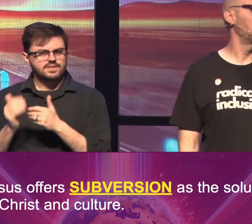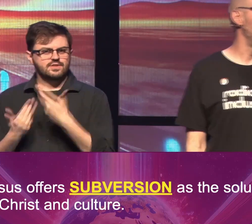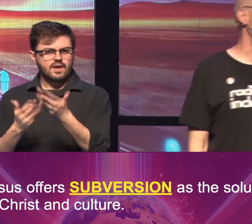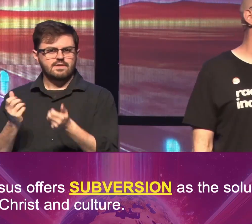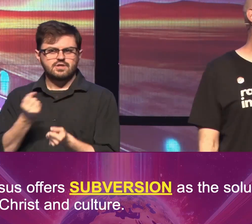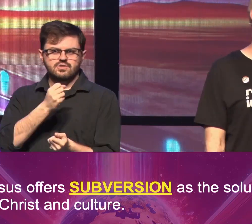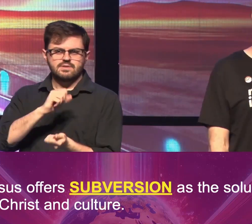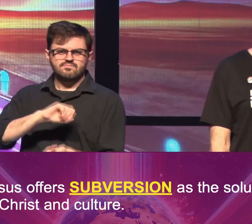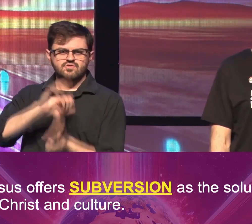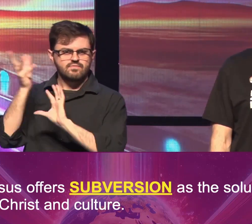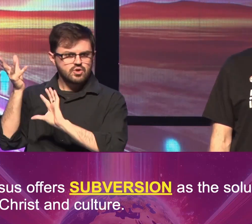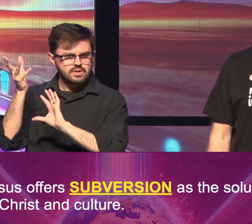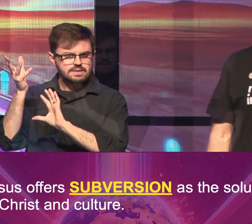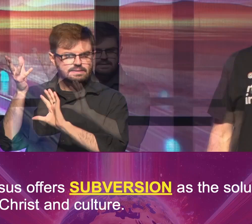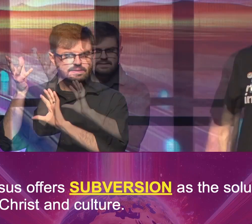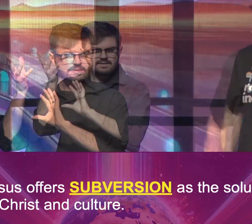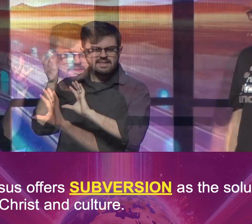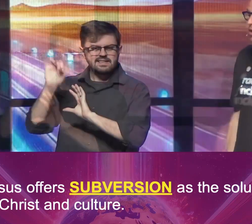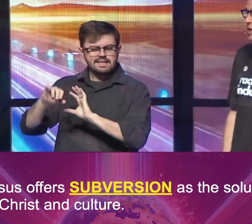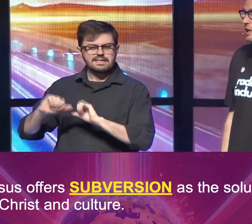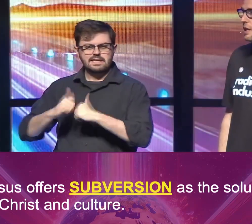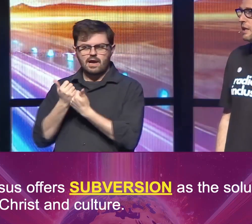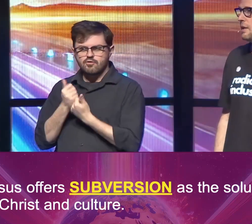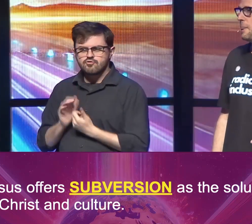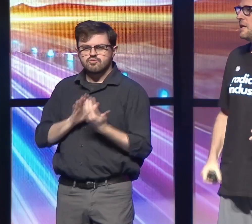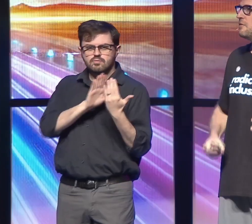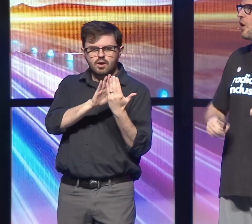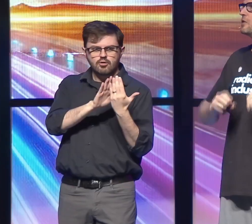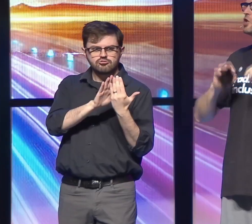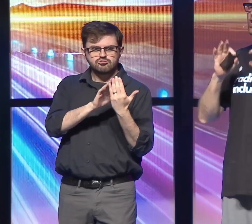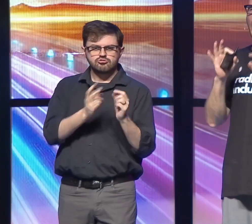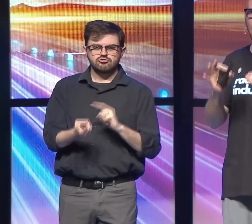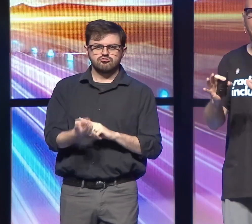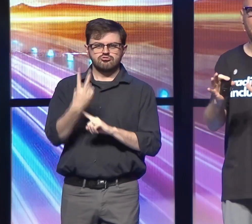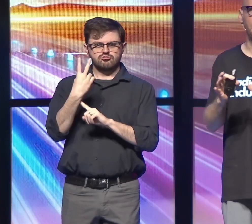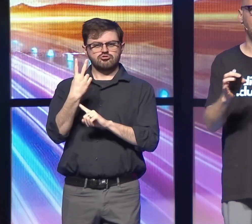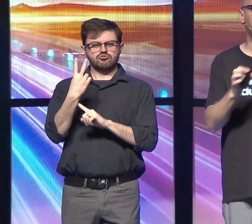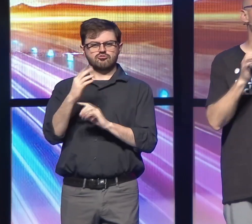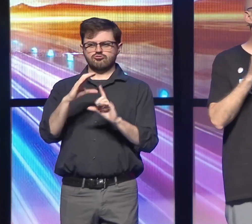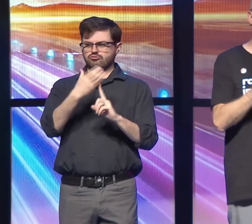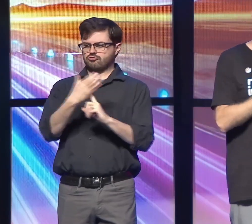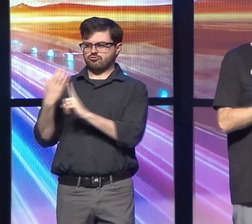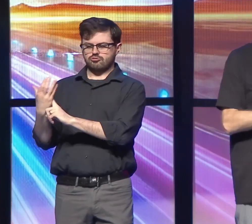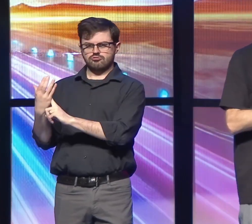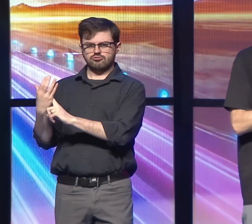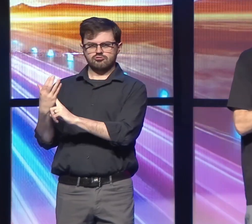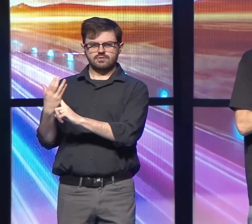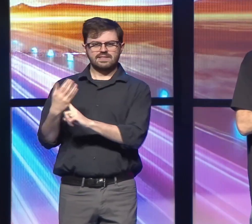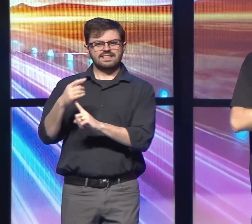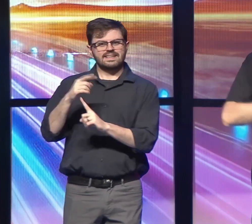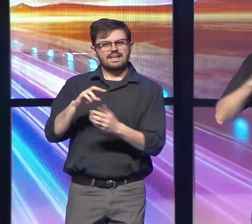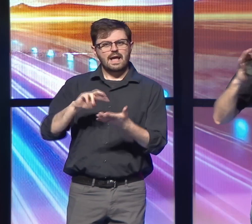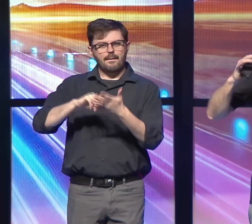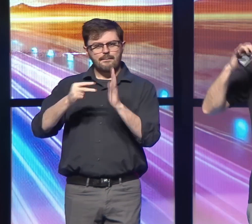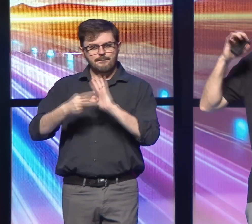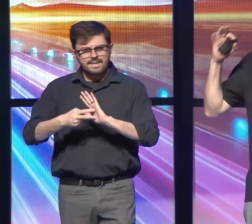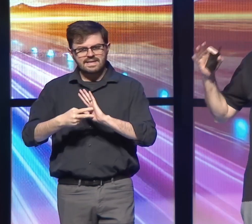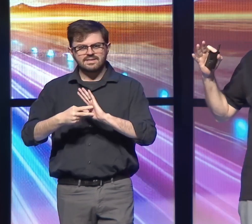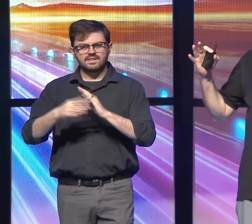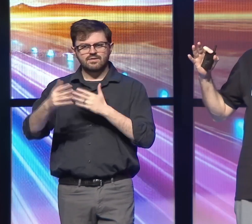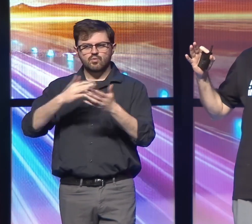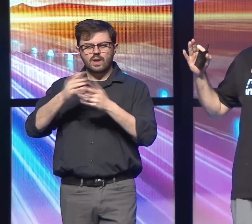dual allegiances, right? Now, subversion involves challenging and undermining the